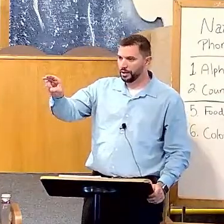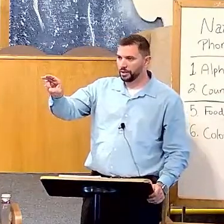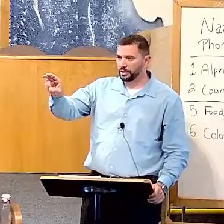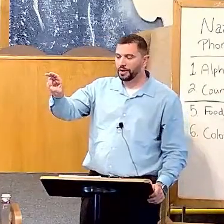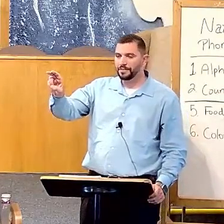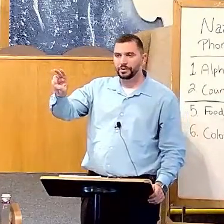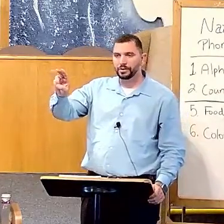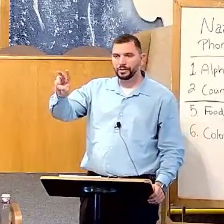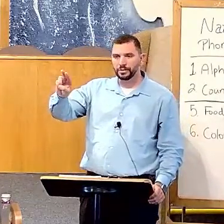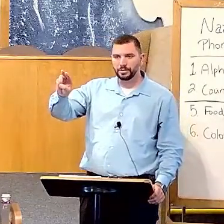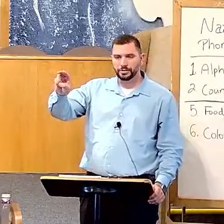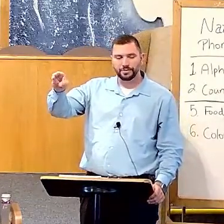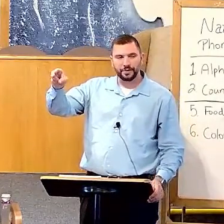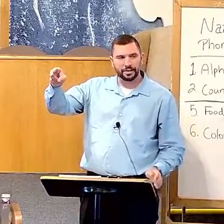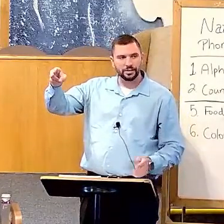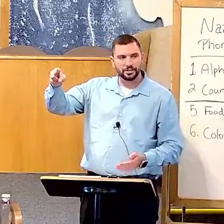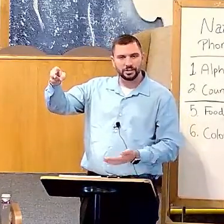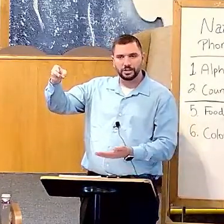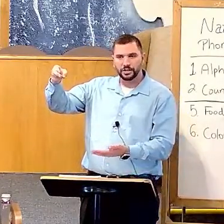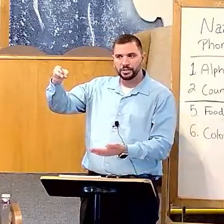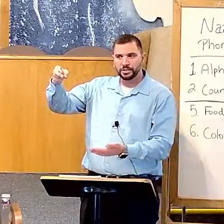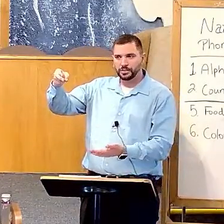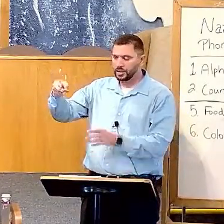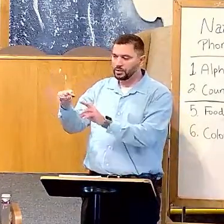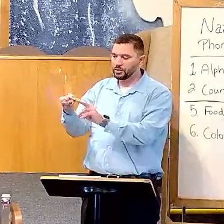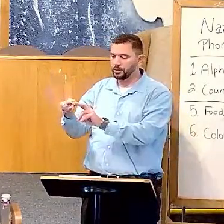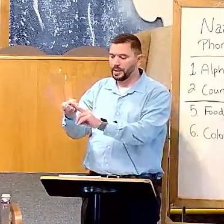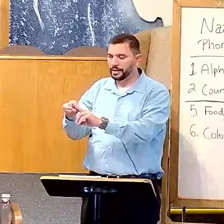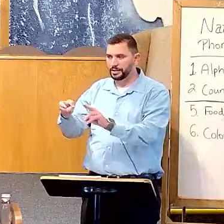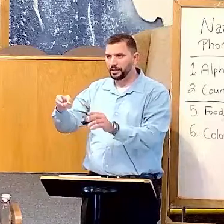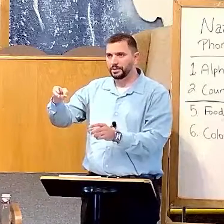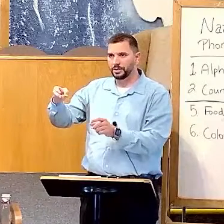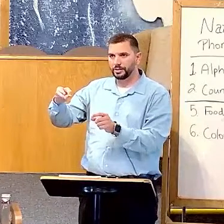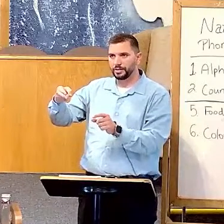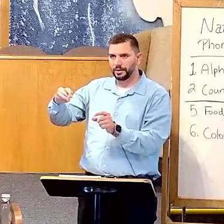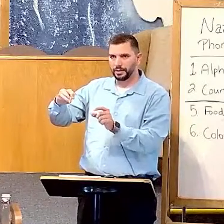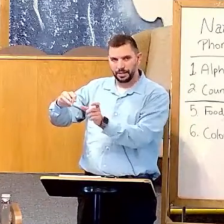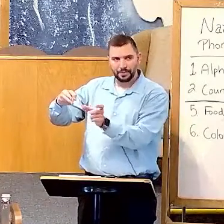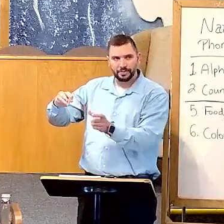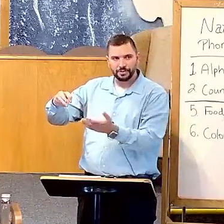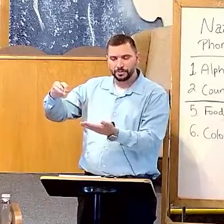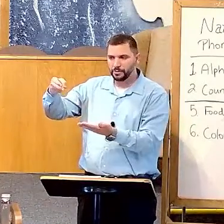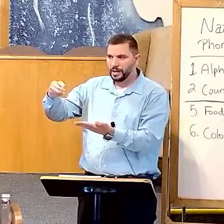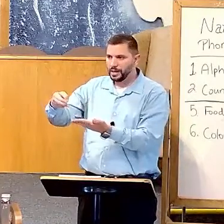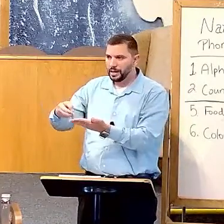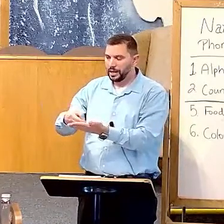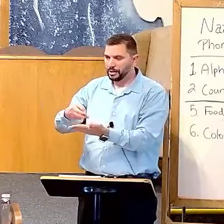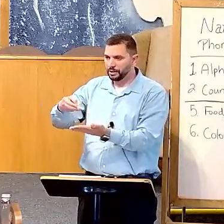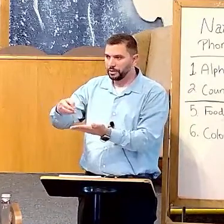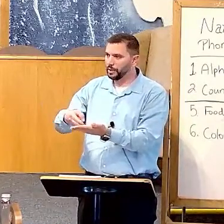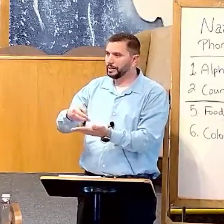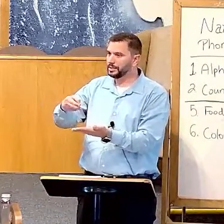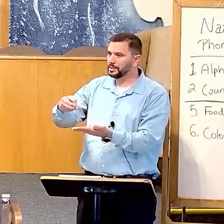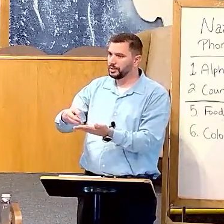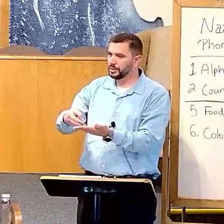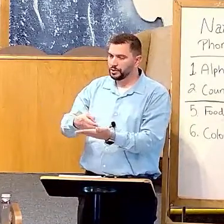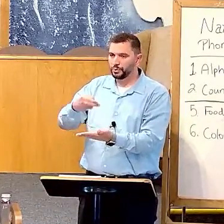curve your two fingers, just like you're making the end part of a spoon, and you're going to go like this. Because with the